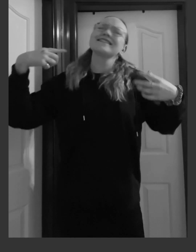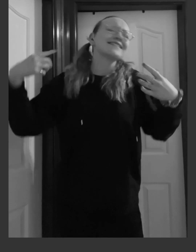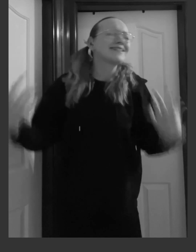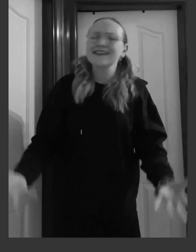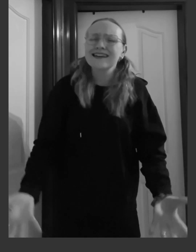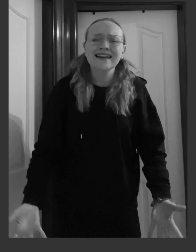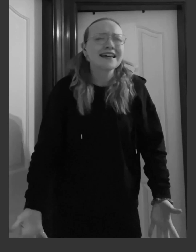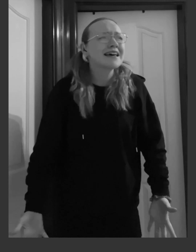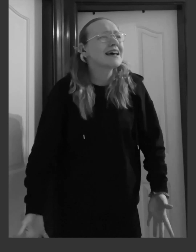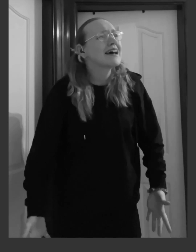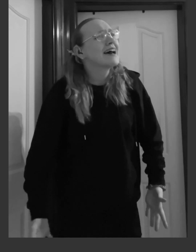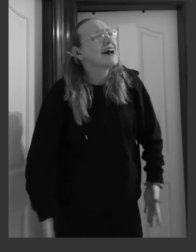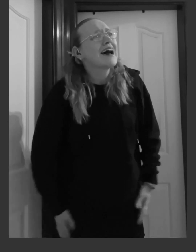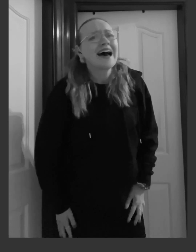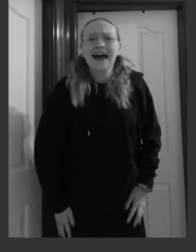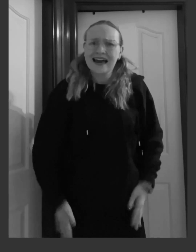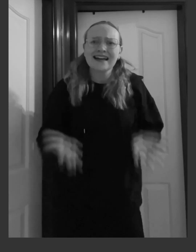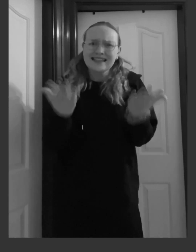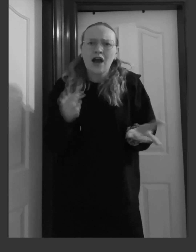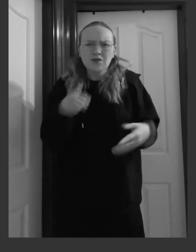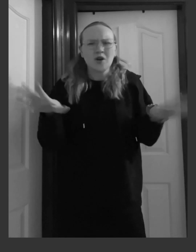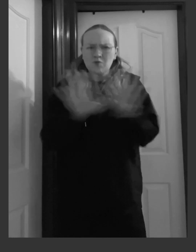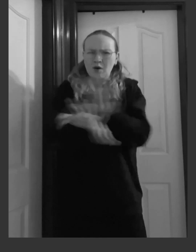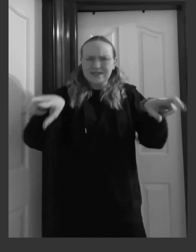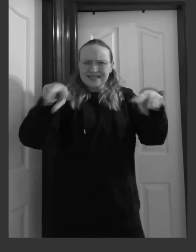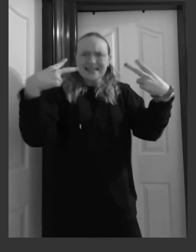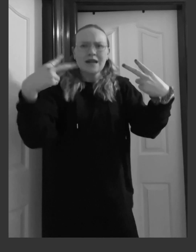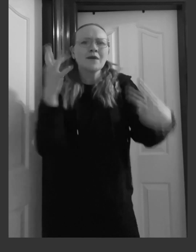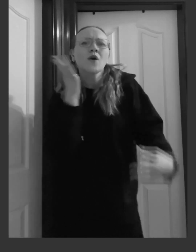My you won't catch me when I fall